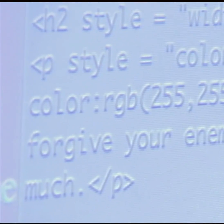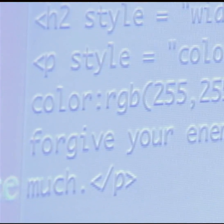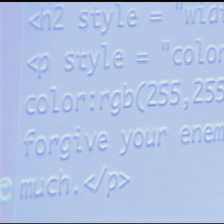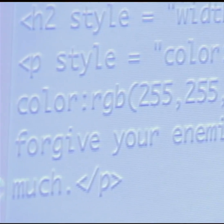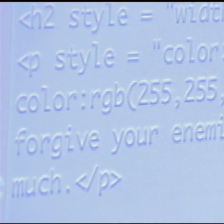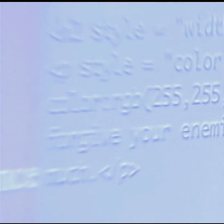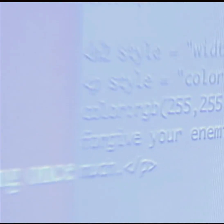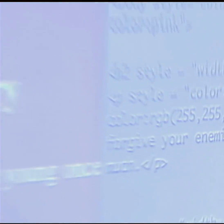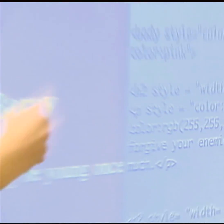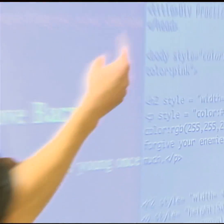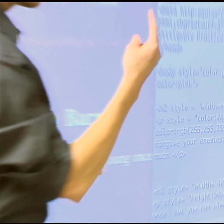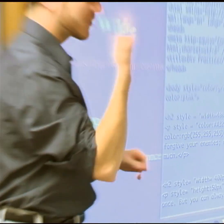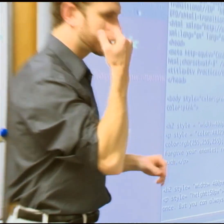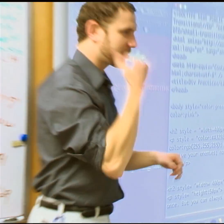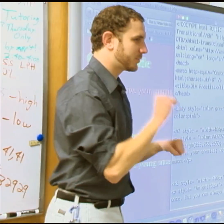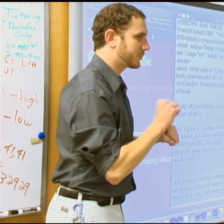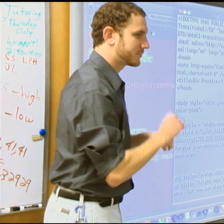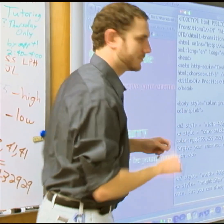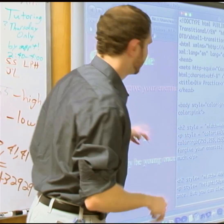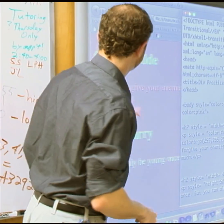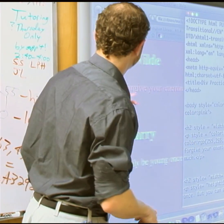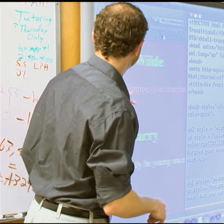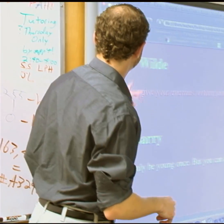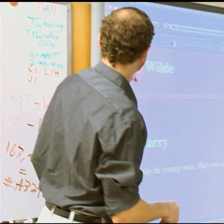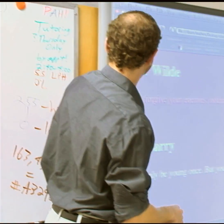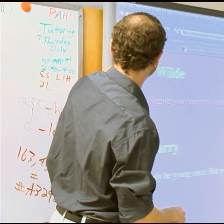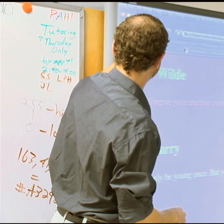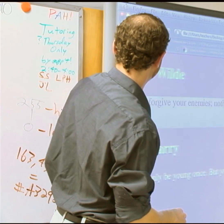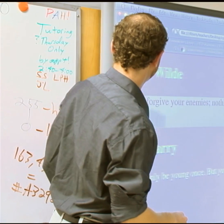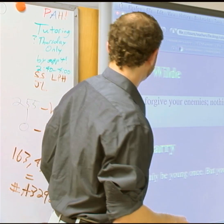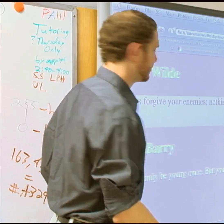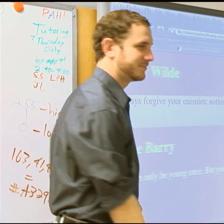be the problem. We'll see. Let's see if it actually works now. Ta-da!